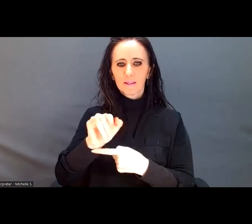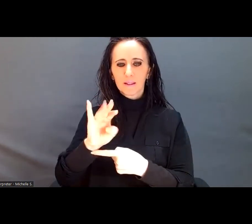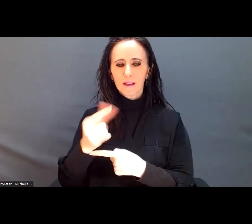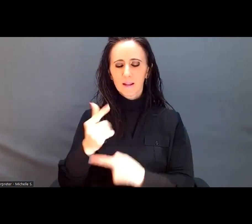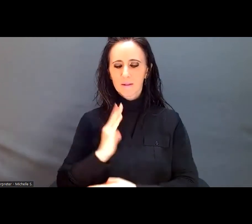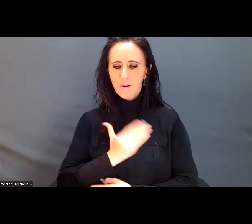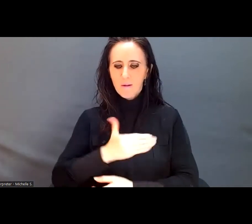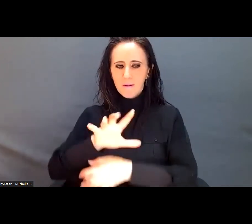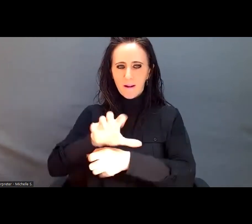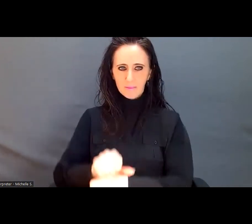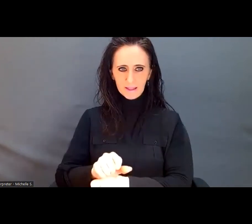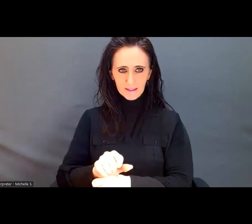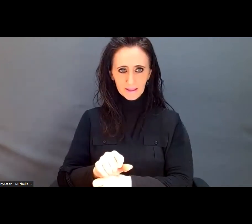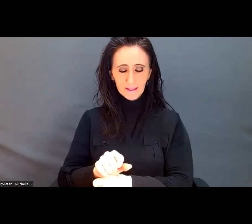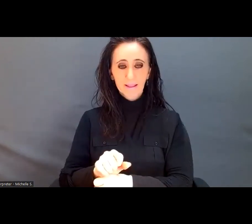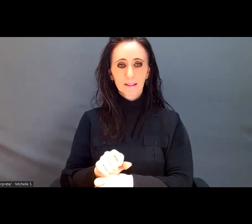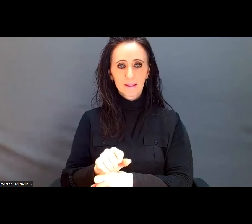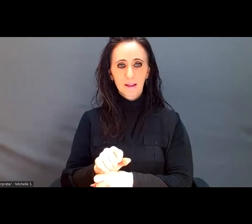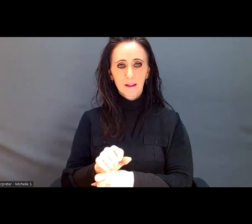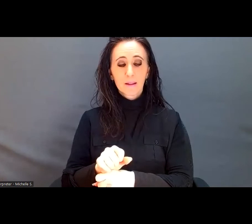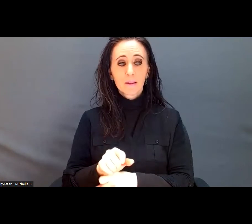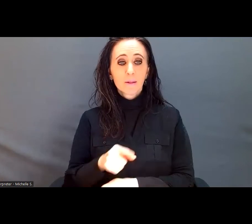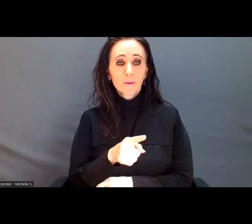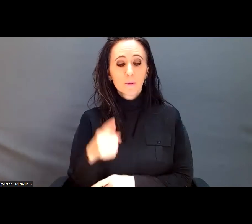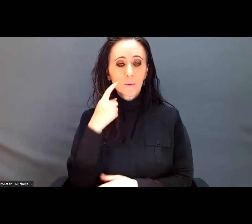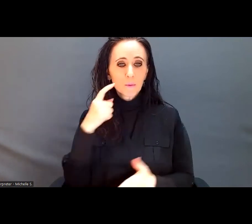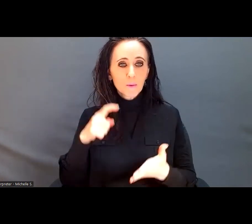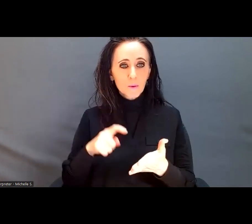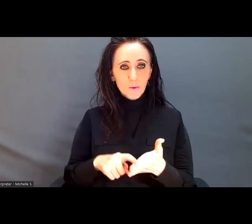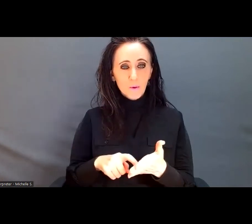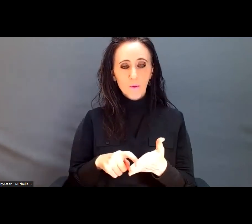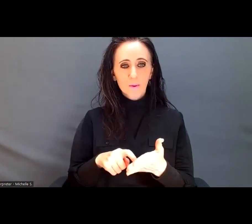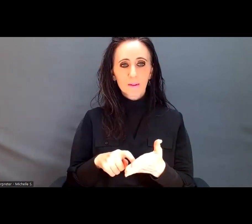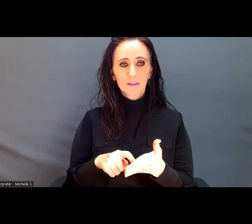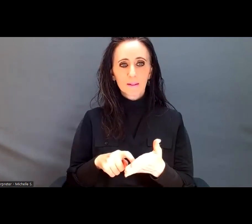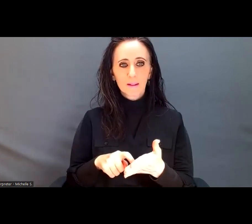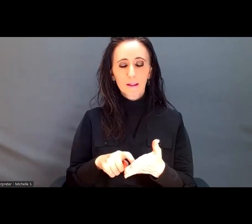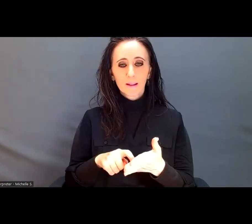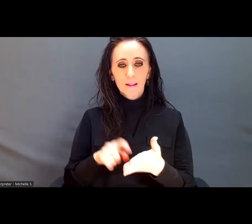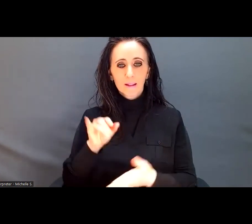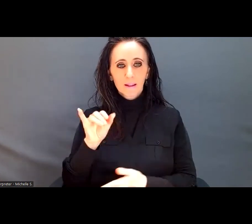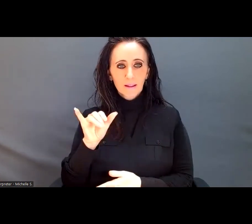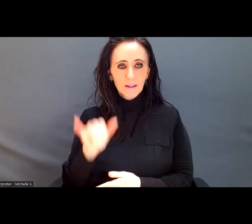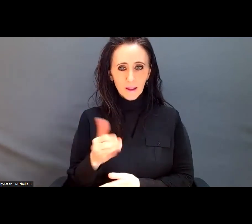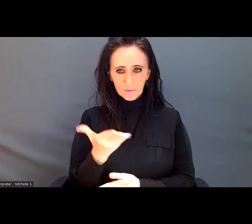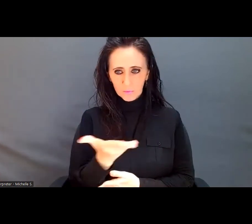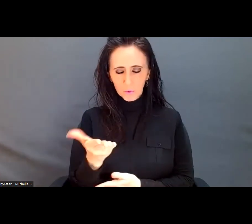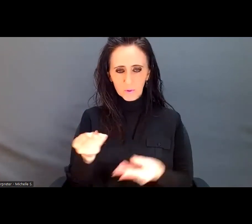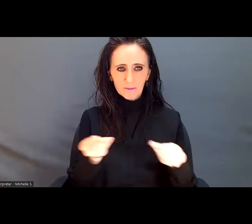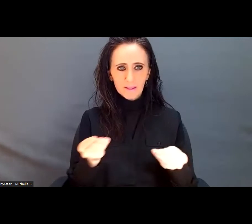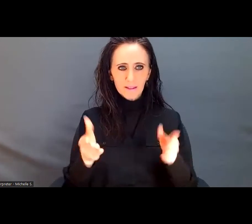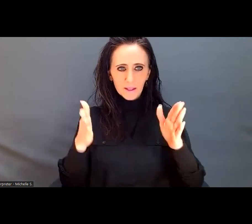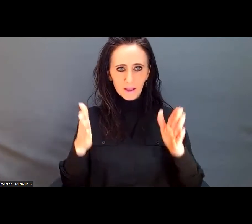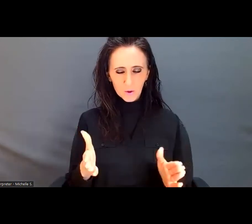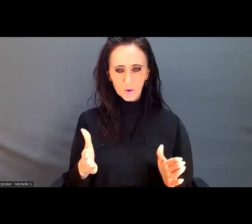It's similar. You're going to see similar asks of you as the facilitator as we're asking of the team.